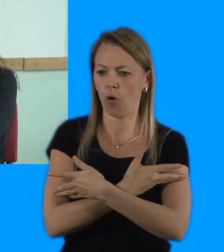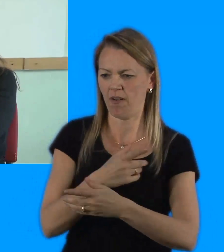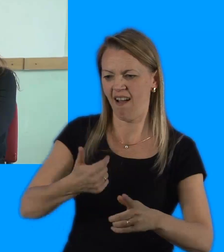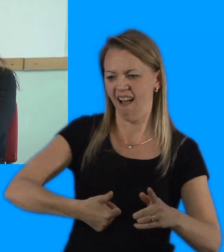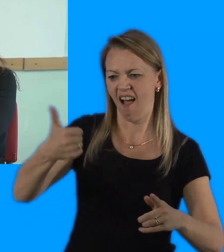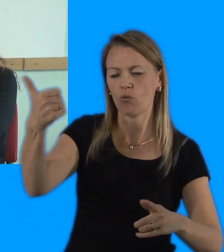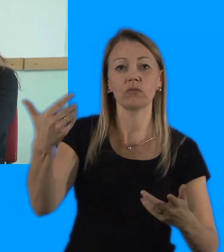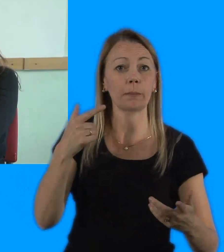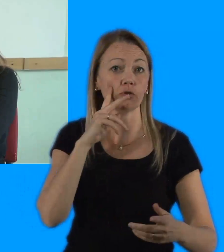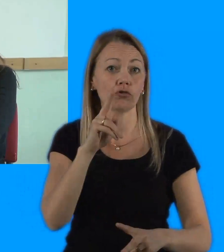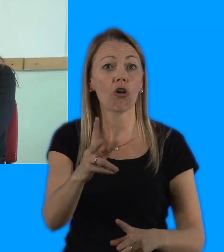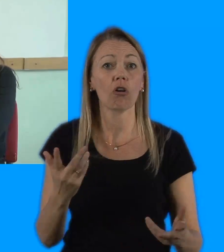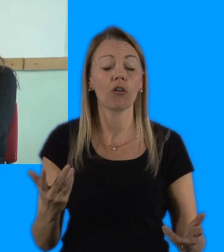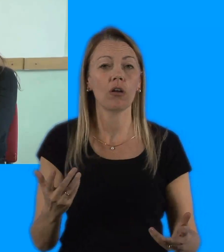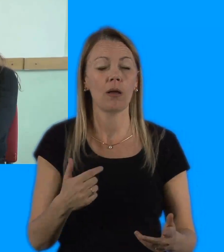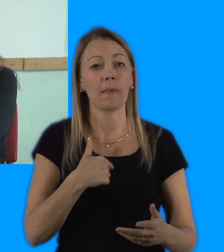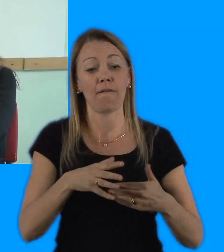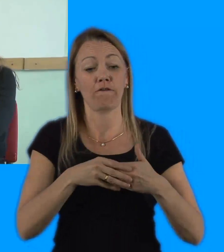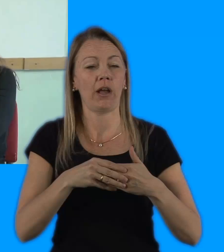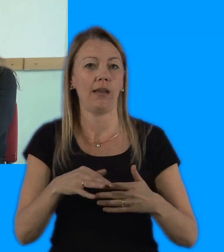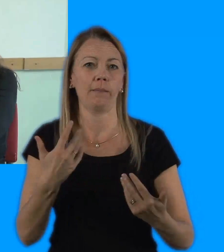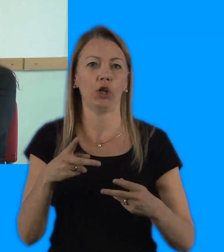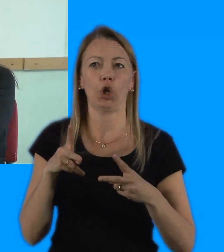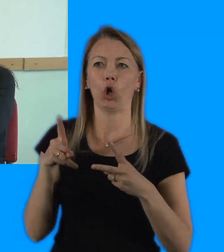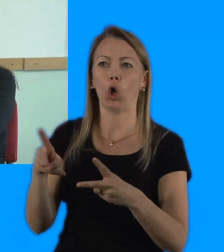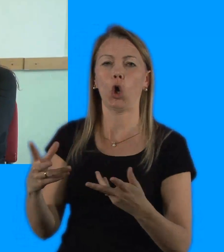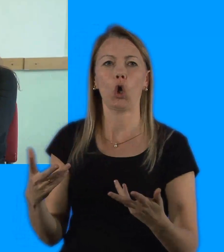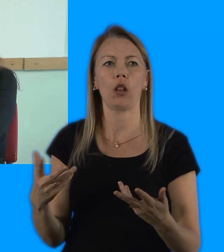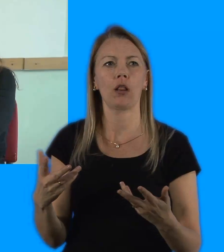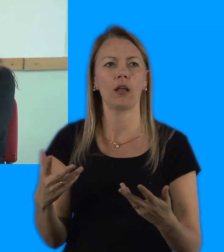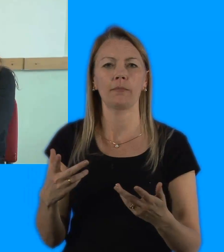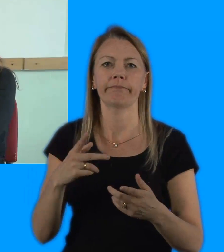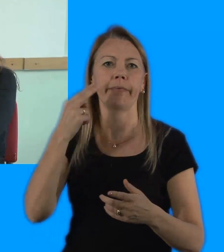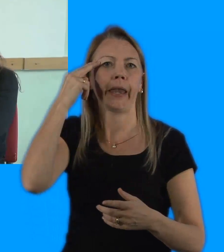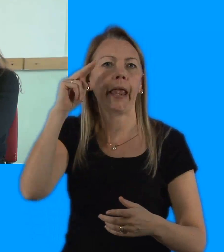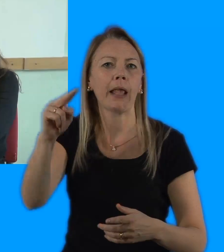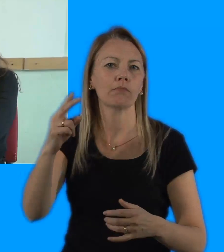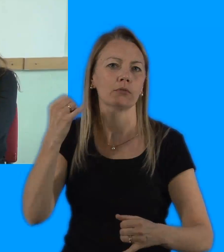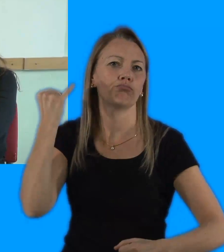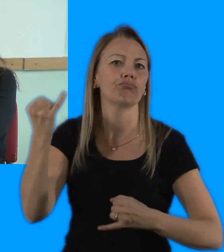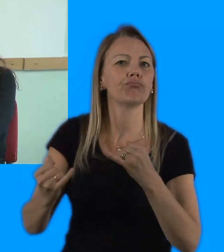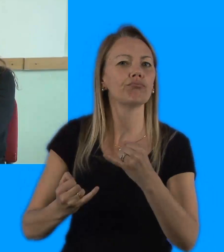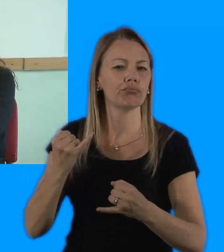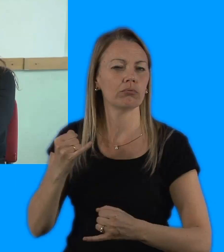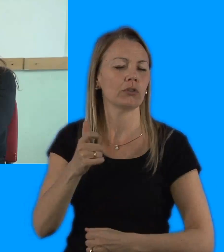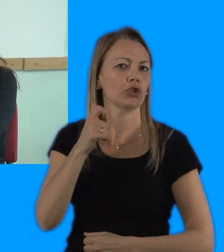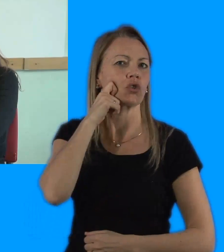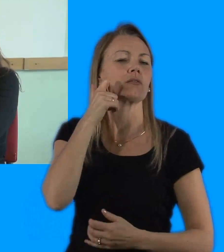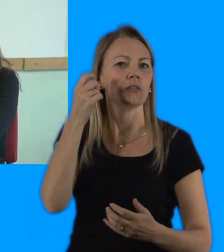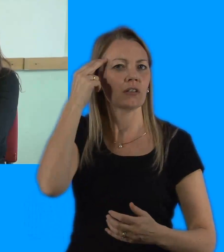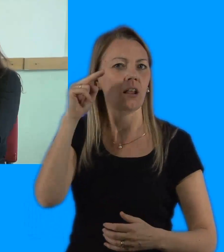top that was being worn. I've heard my friends being referred to of names that were really, really